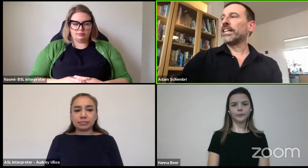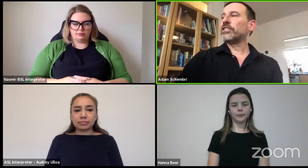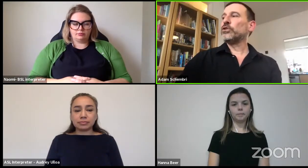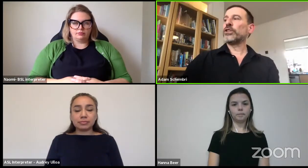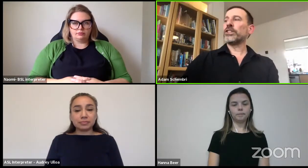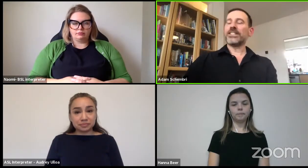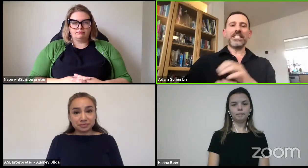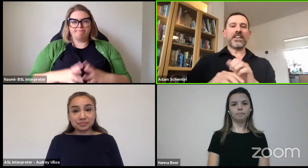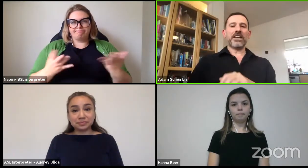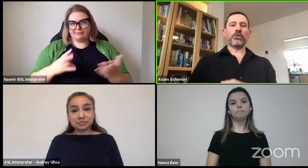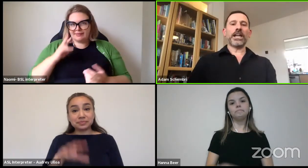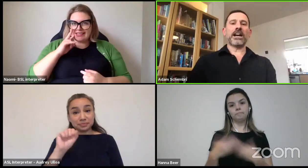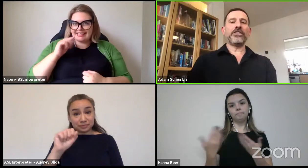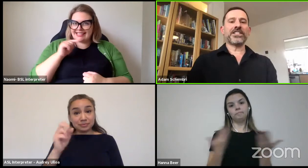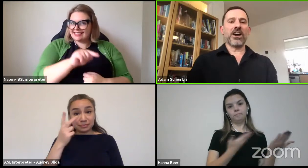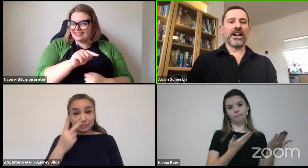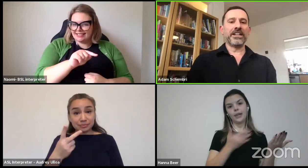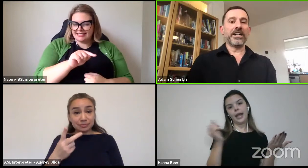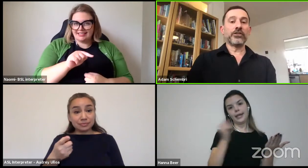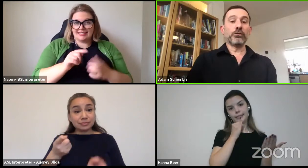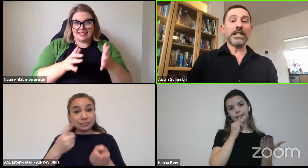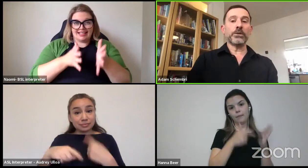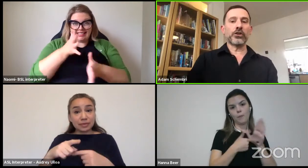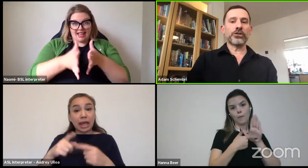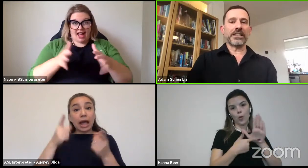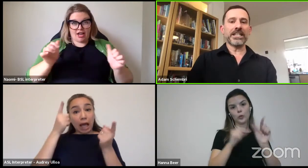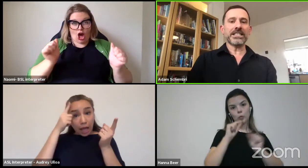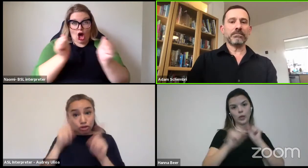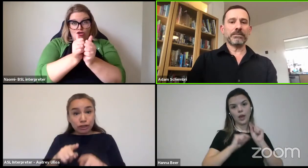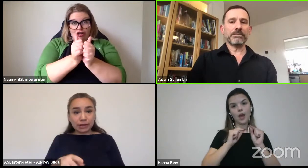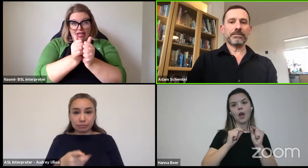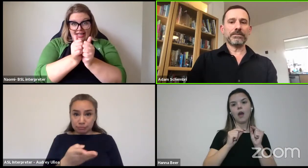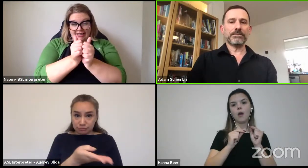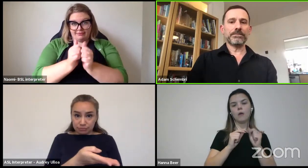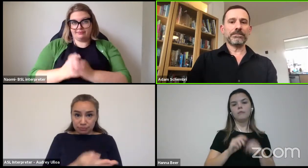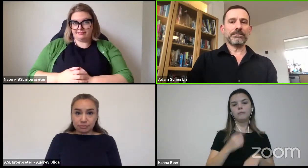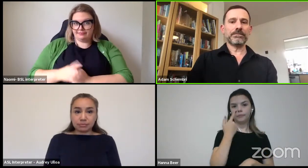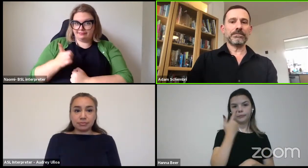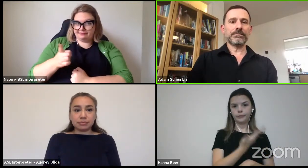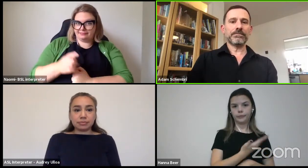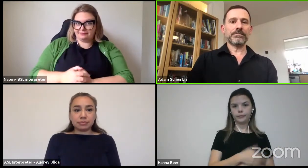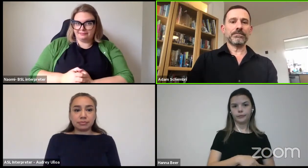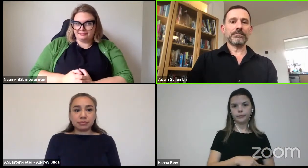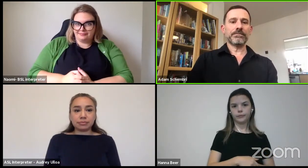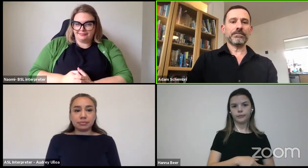Okay, so you can see there that we have the sign agree, which looks like this.